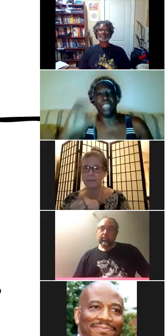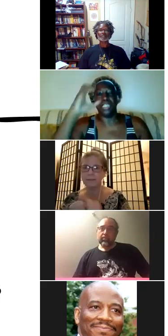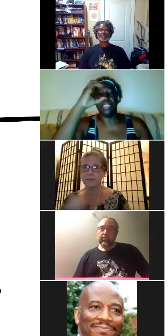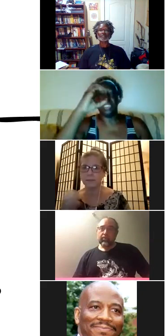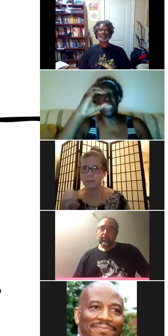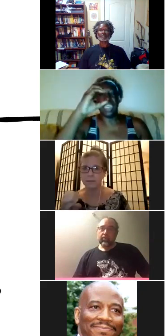Mm.